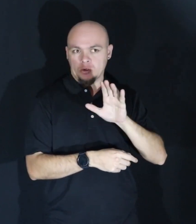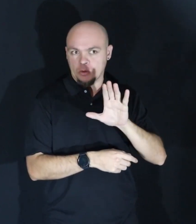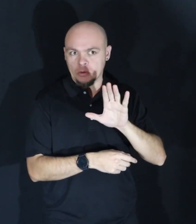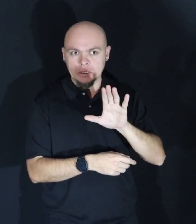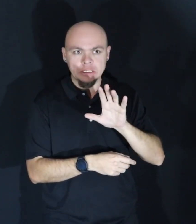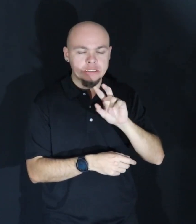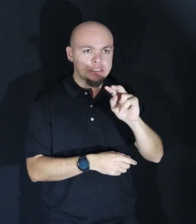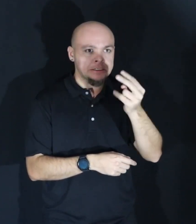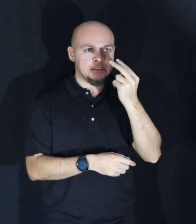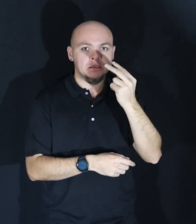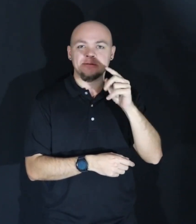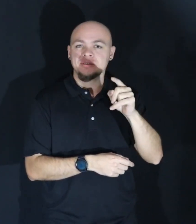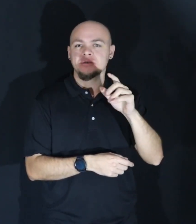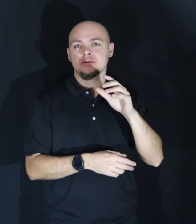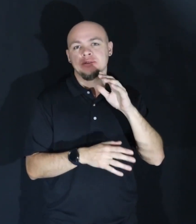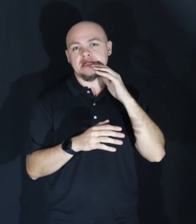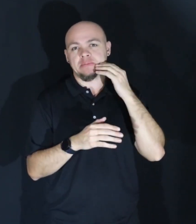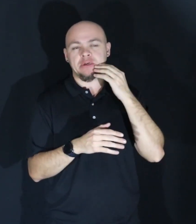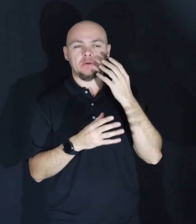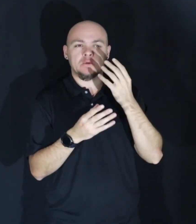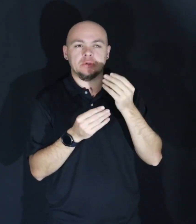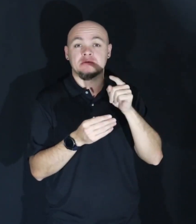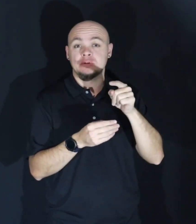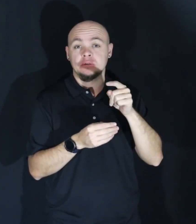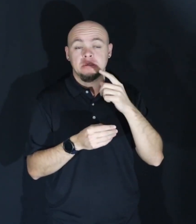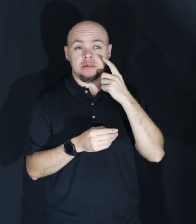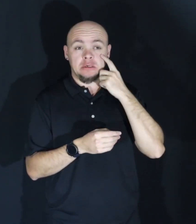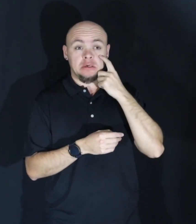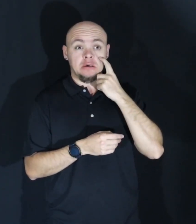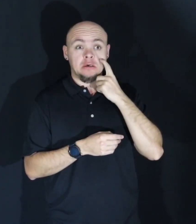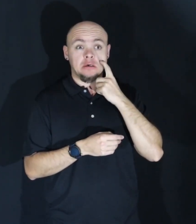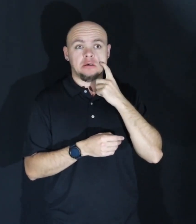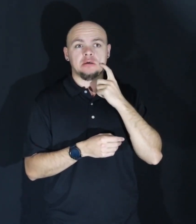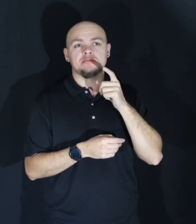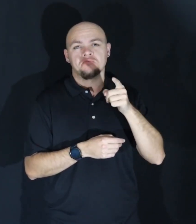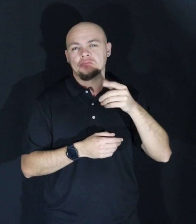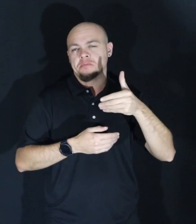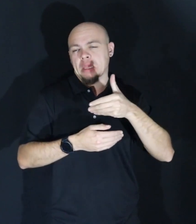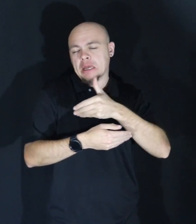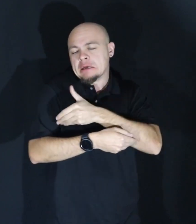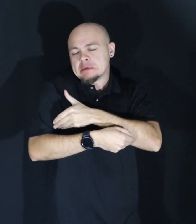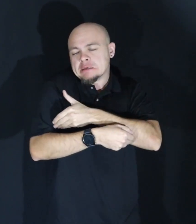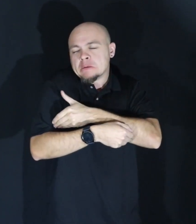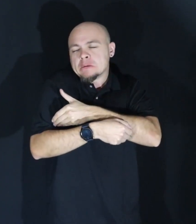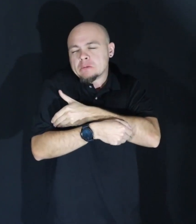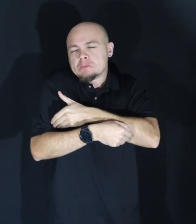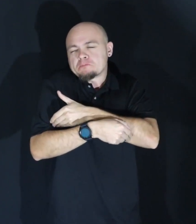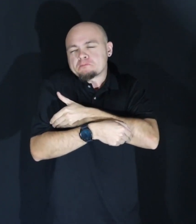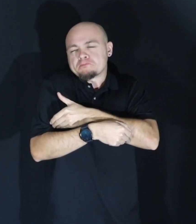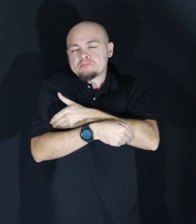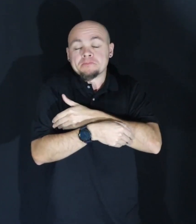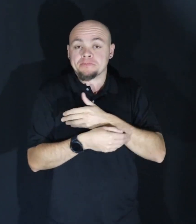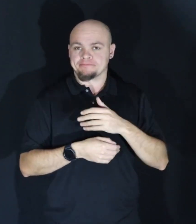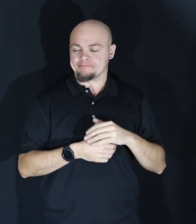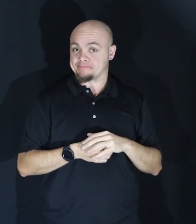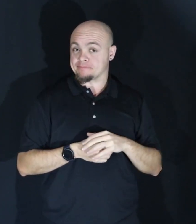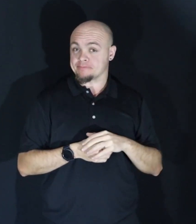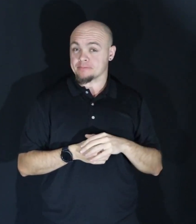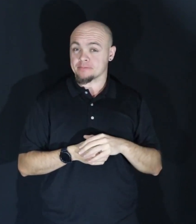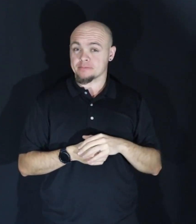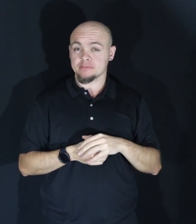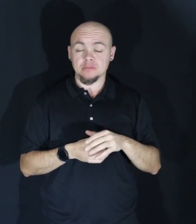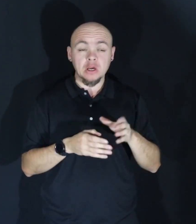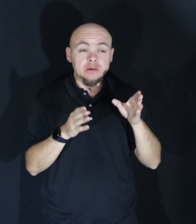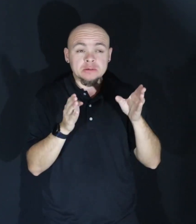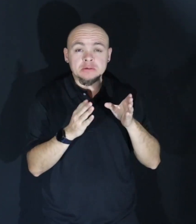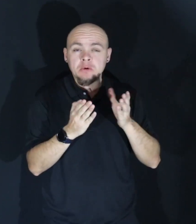looked at me with a soft smile, and as tears rolled down my cheeks, she hugged me tightly. It's amazing how such a